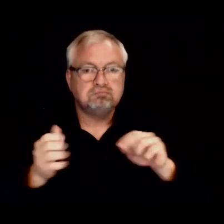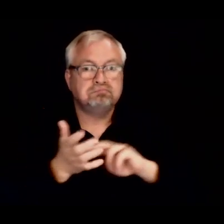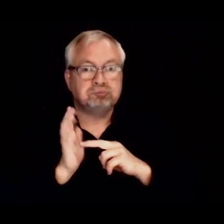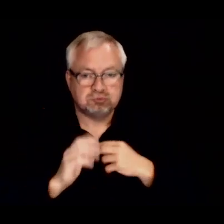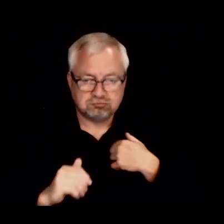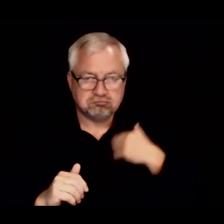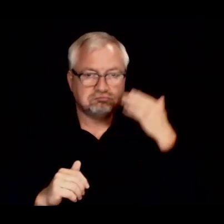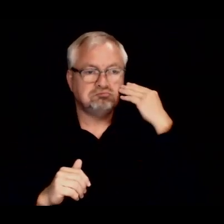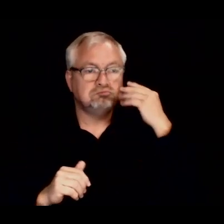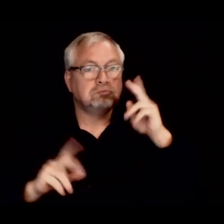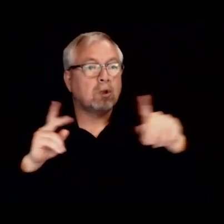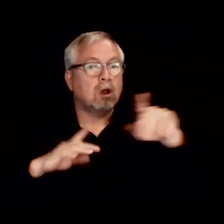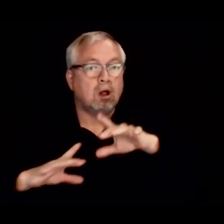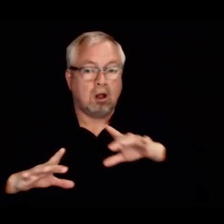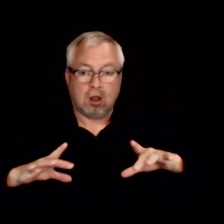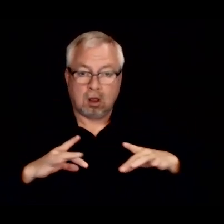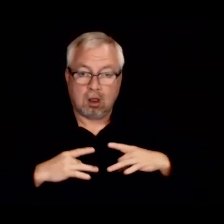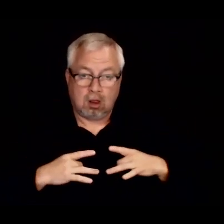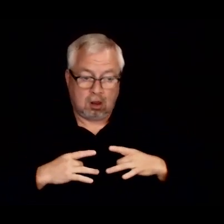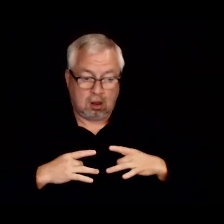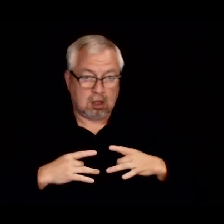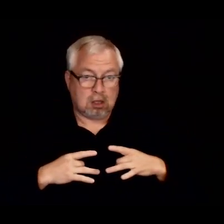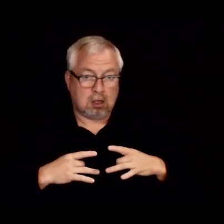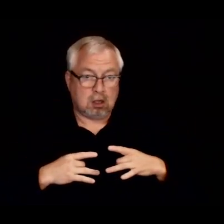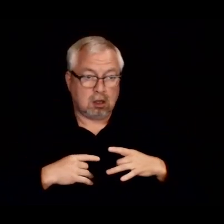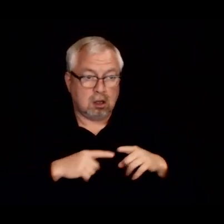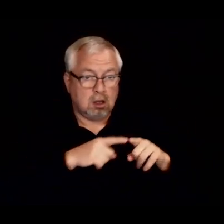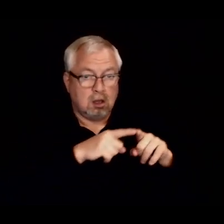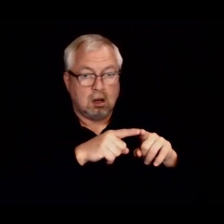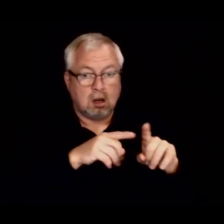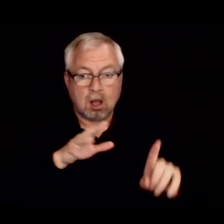symptoms, and possibly beyond developing symptoms,